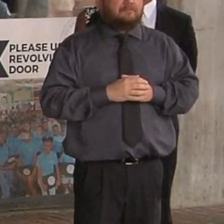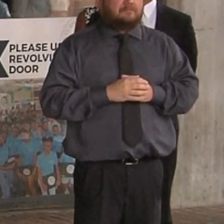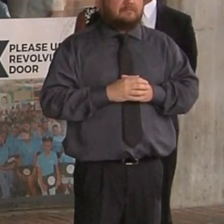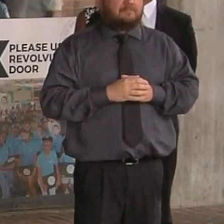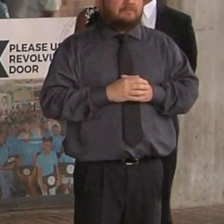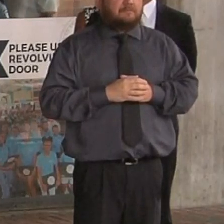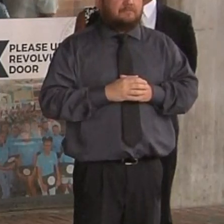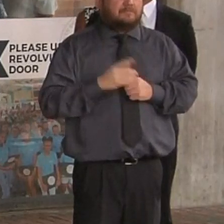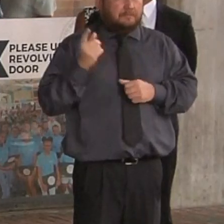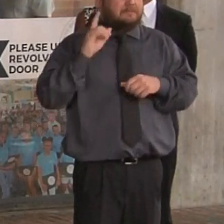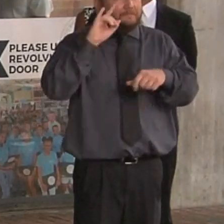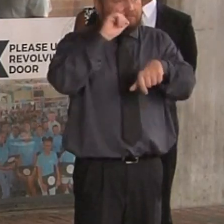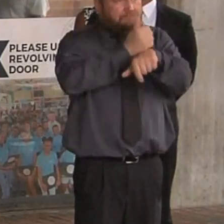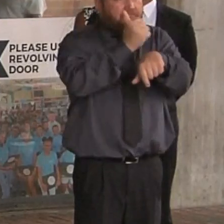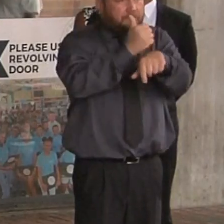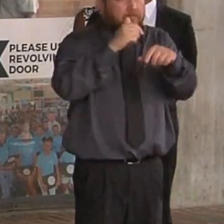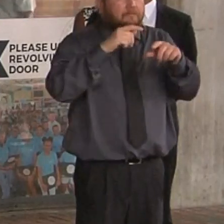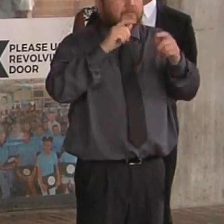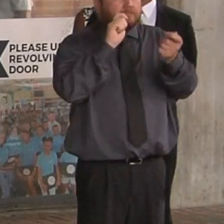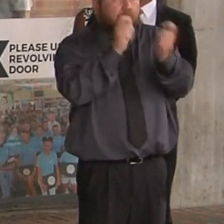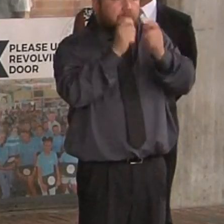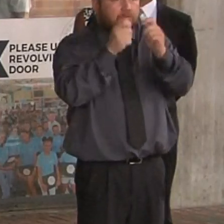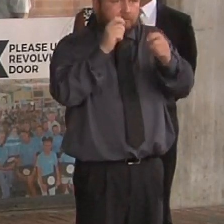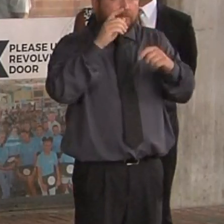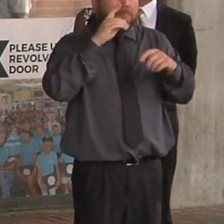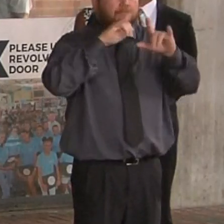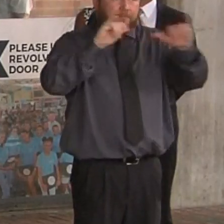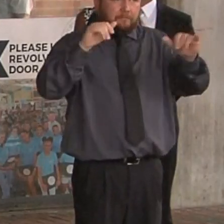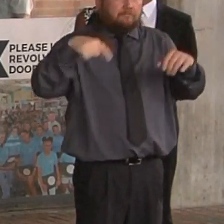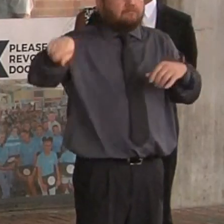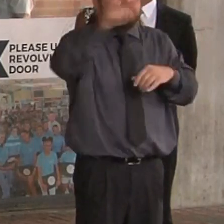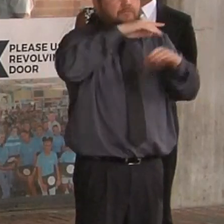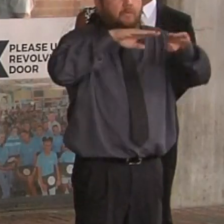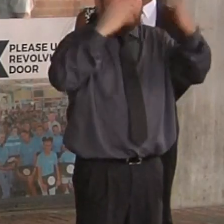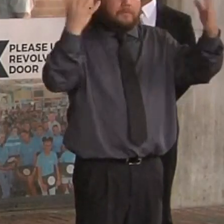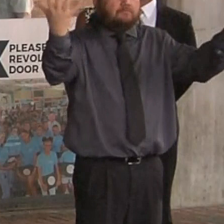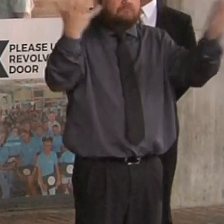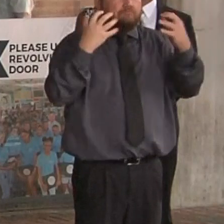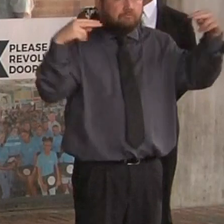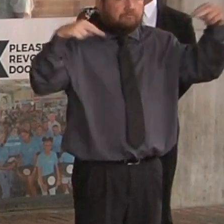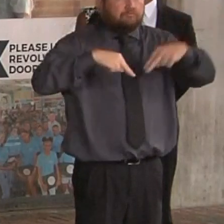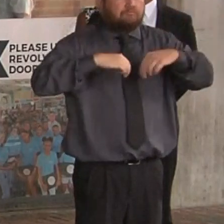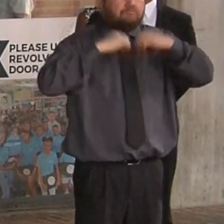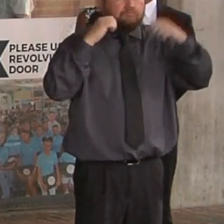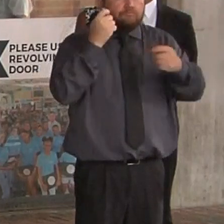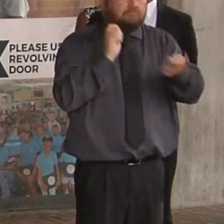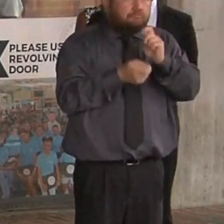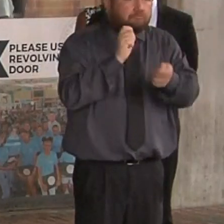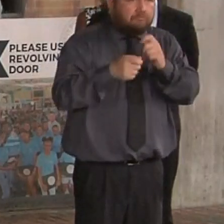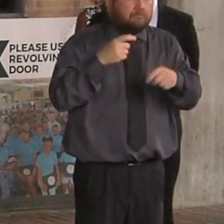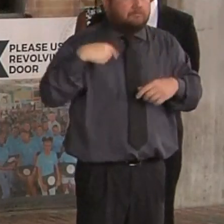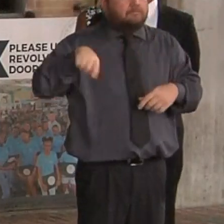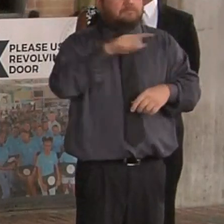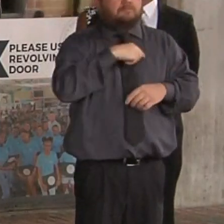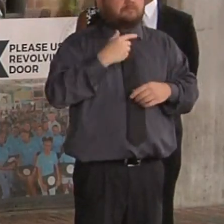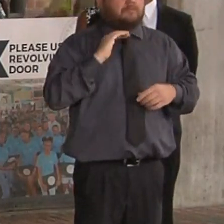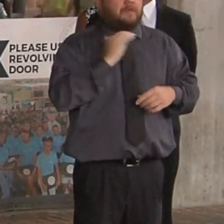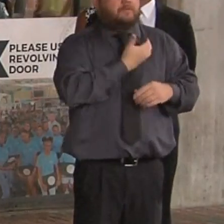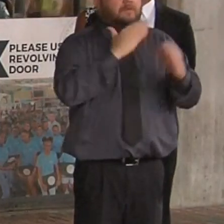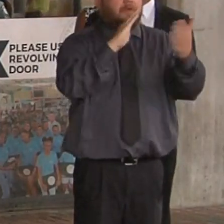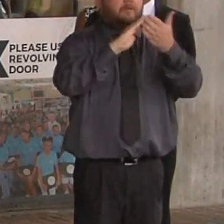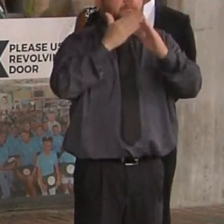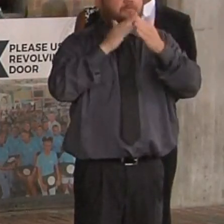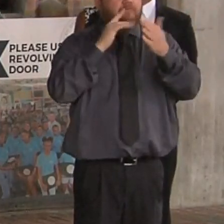forward because we have one of the top community policing models. And that means working in partnership with the community to